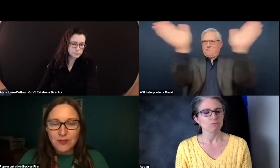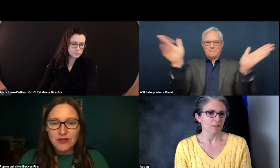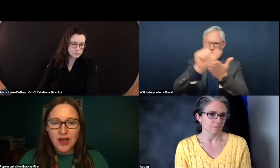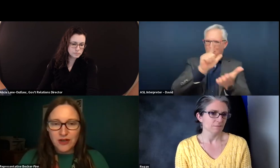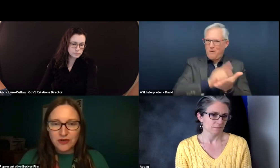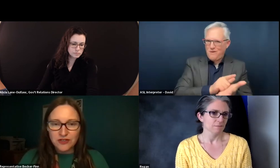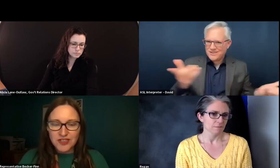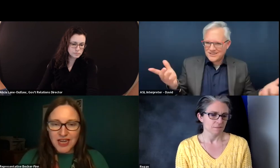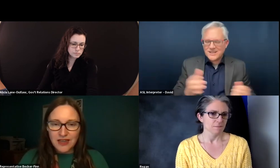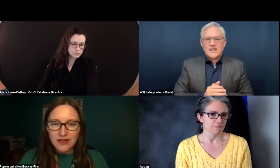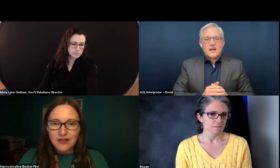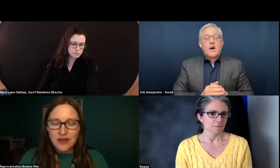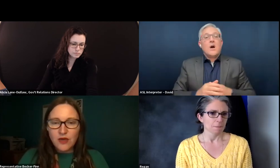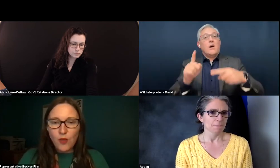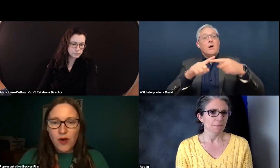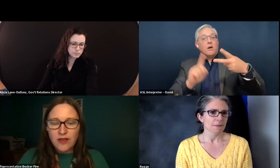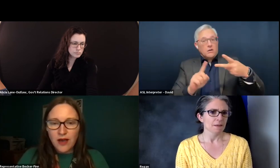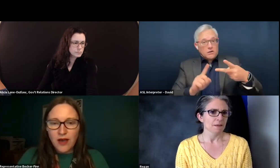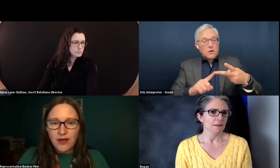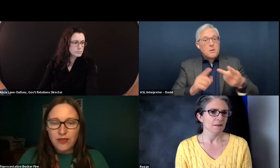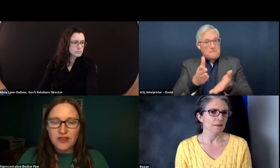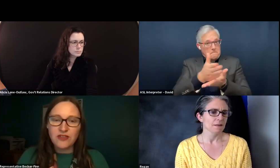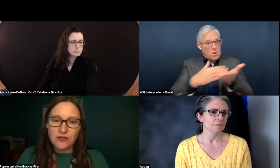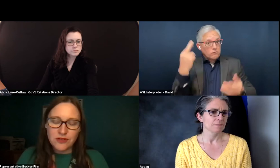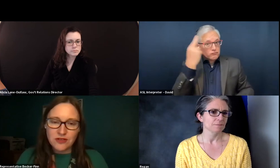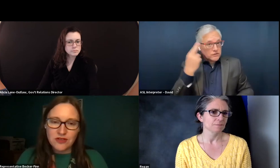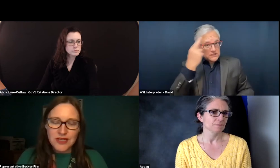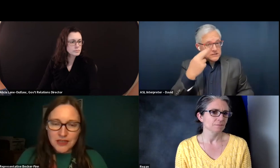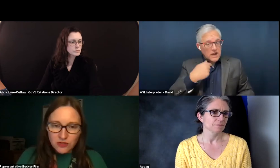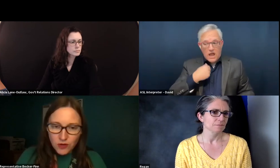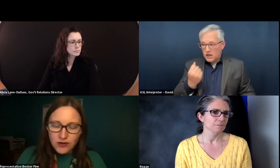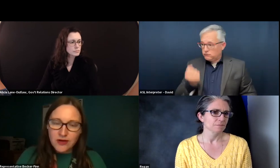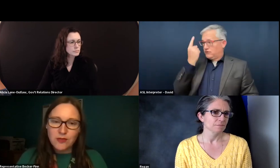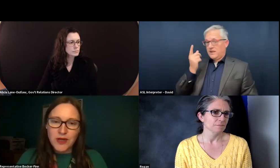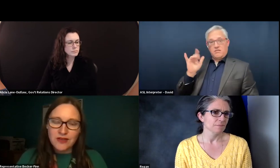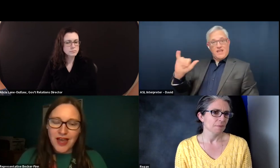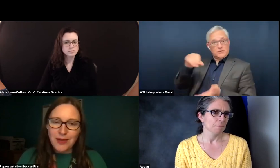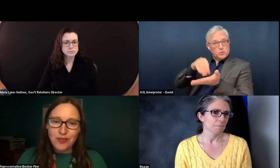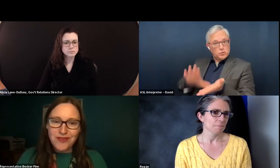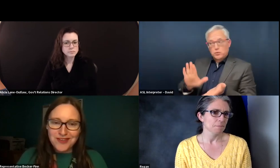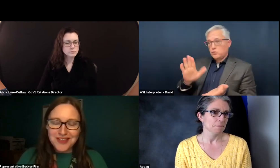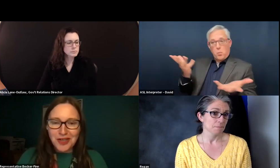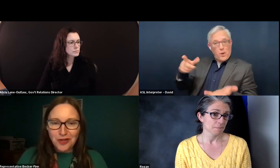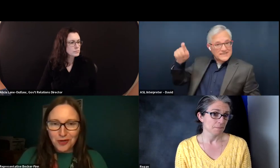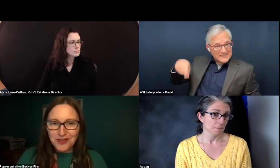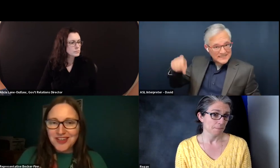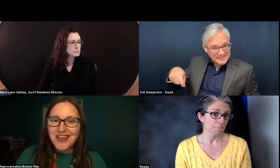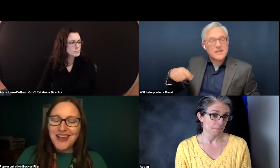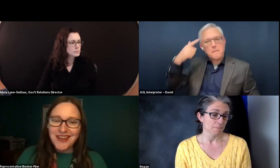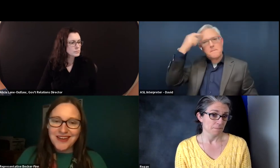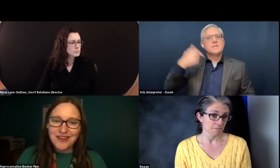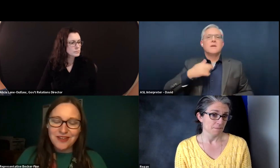was able to understand what this student's needs were is because I previously